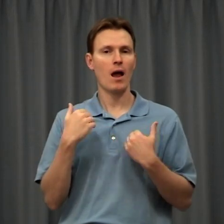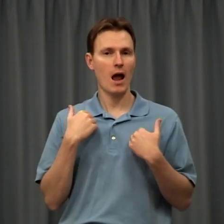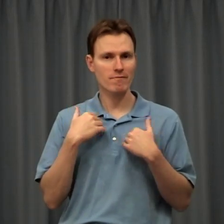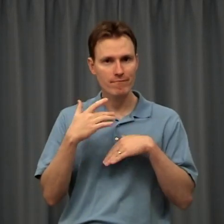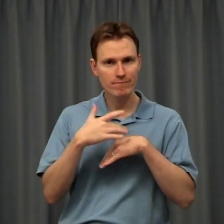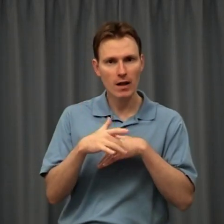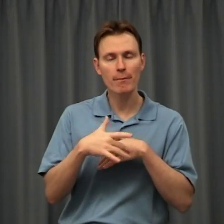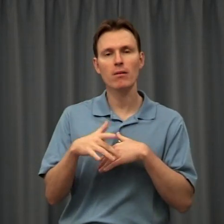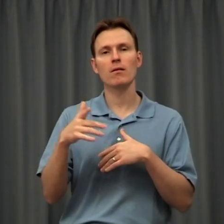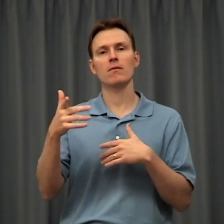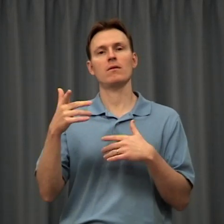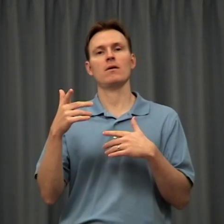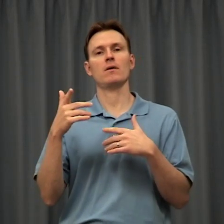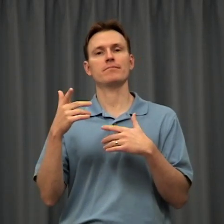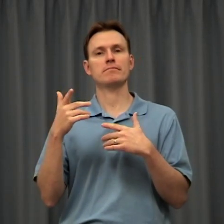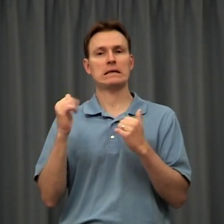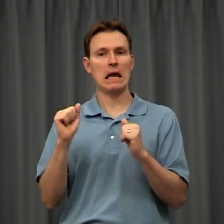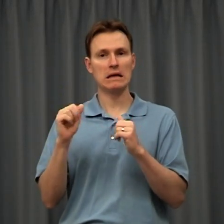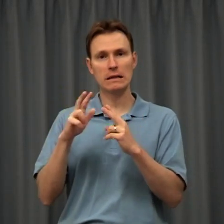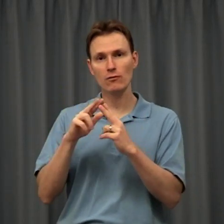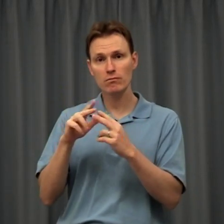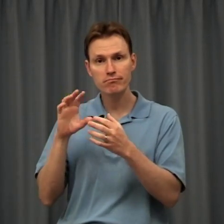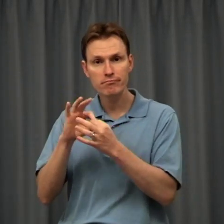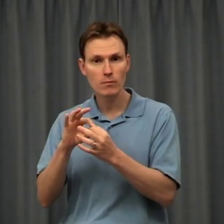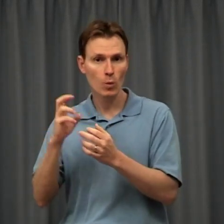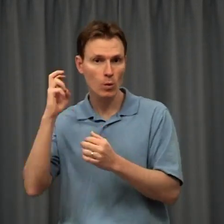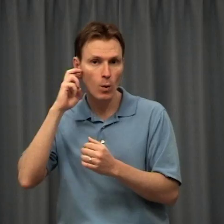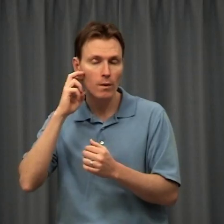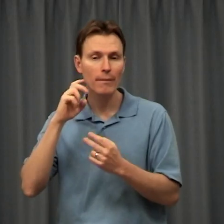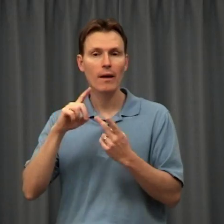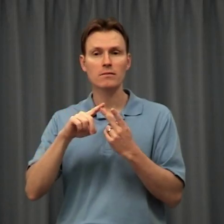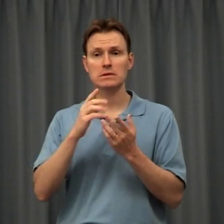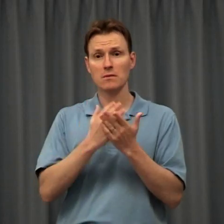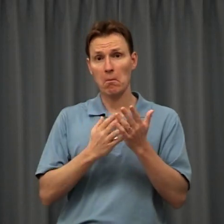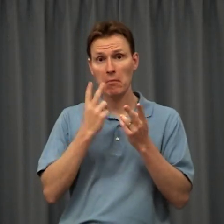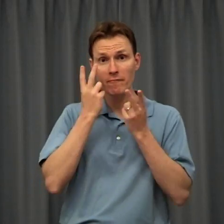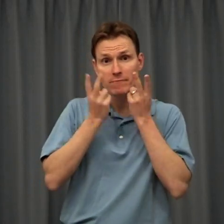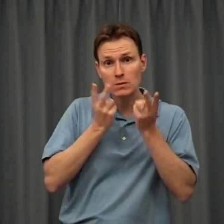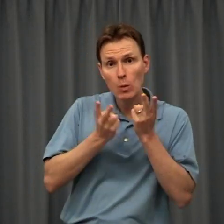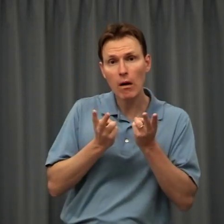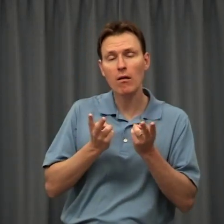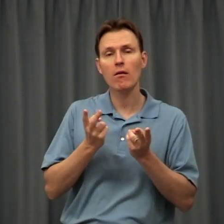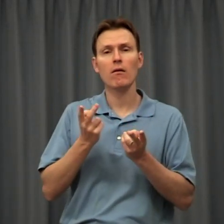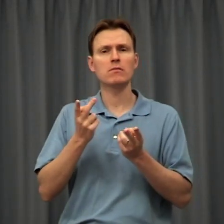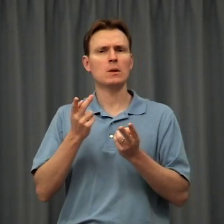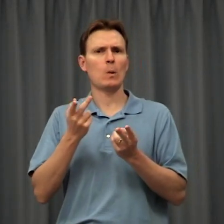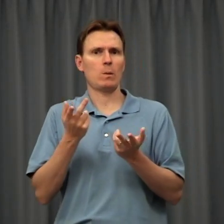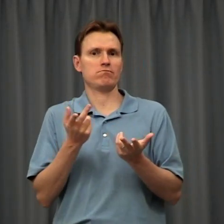Different equipment like stethoscopes, which can be used with a cochlear implant or with a visual display.